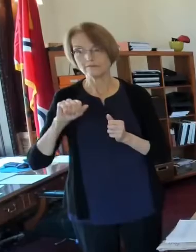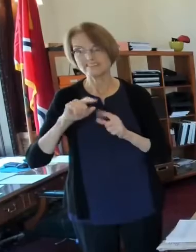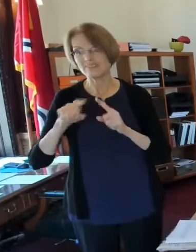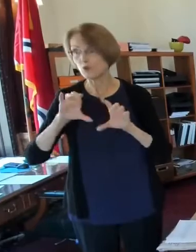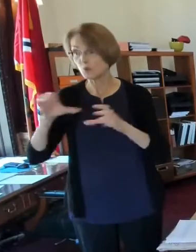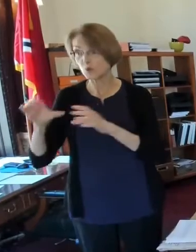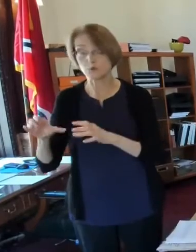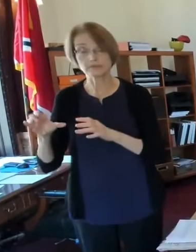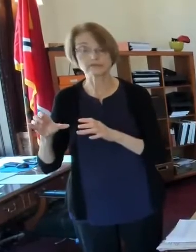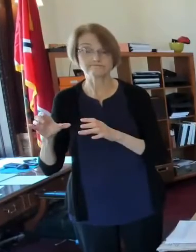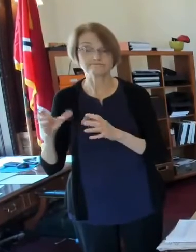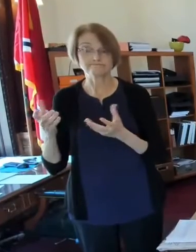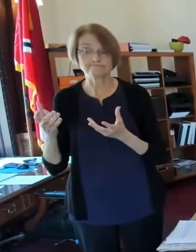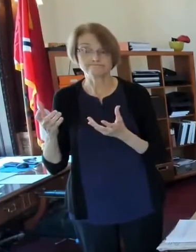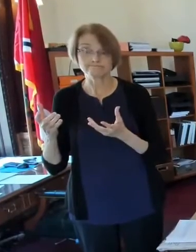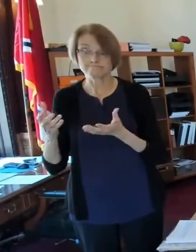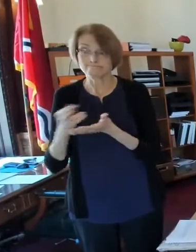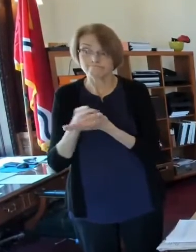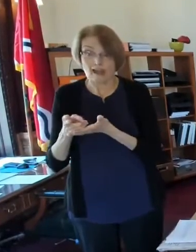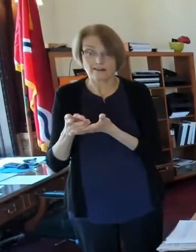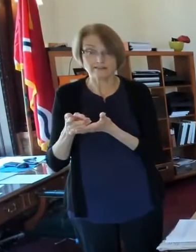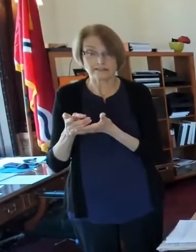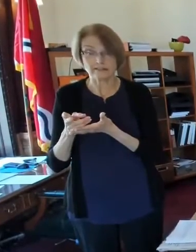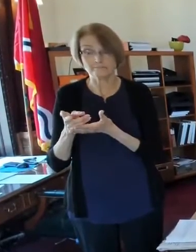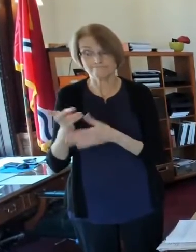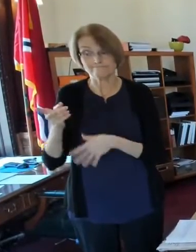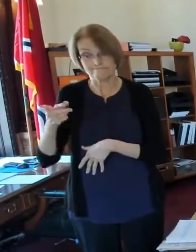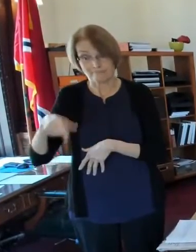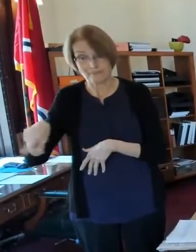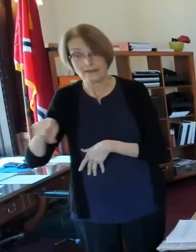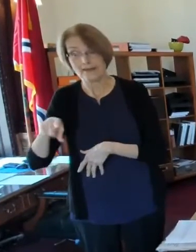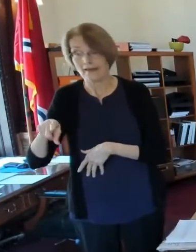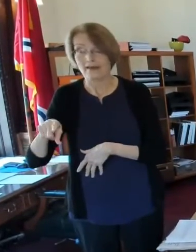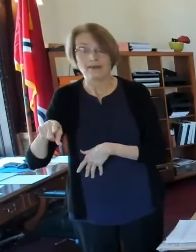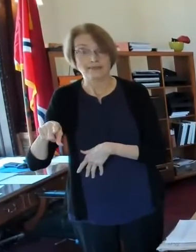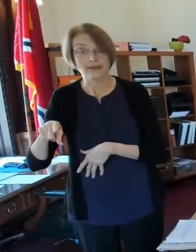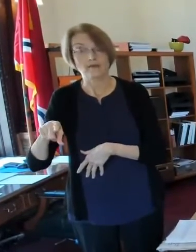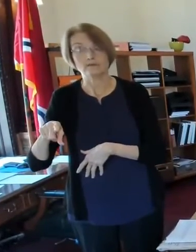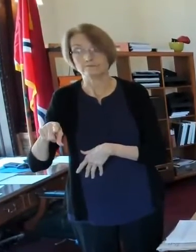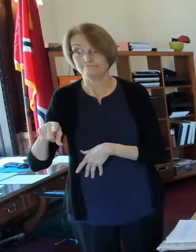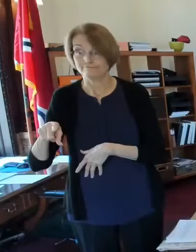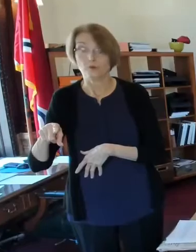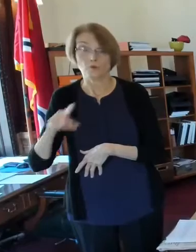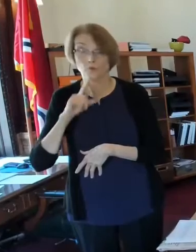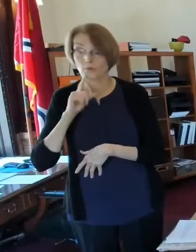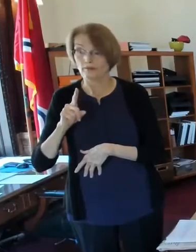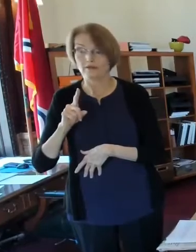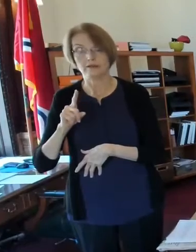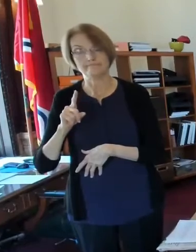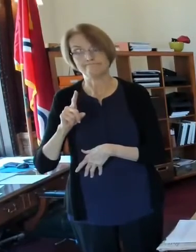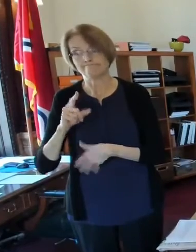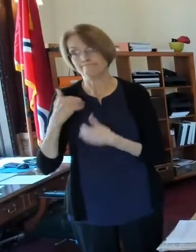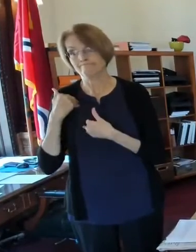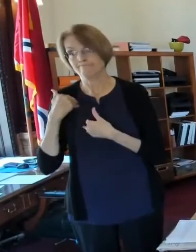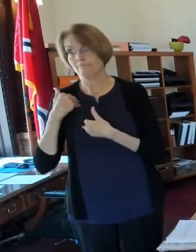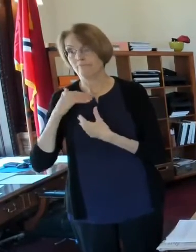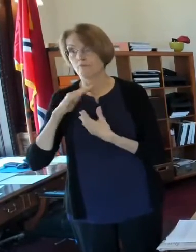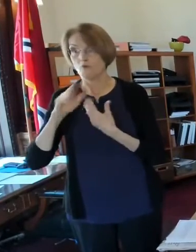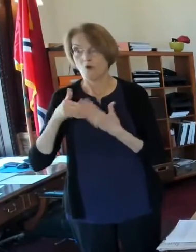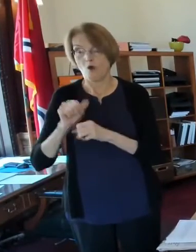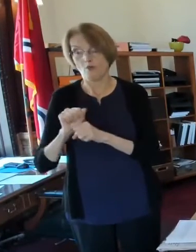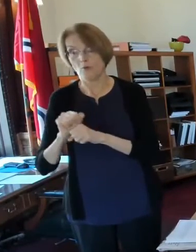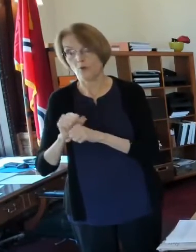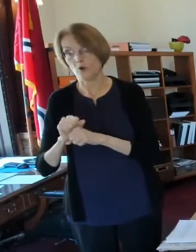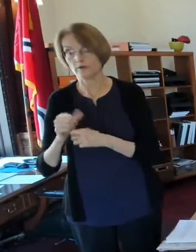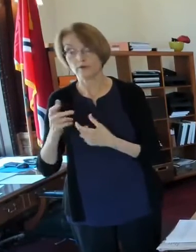frankly are doing the biggest amount of the work. And to bring this